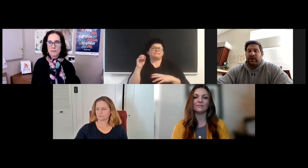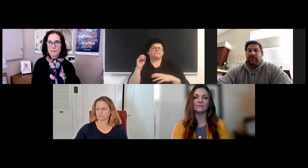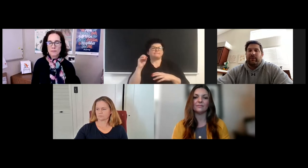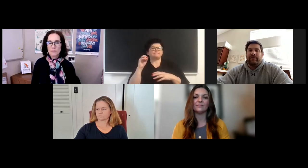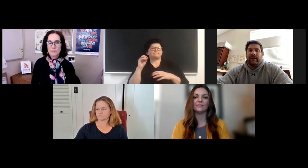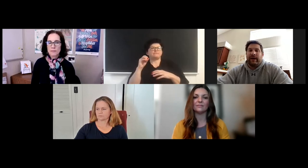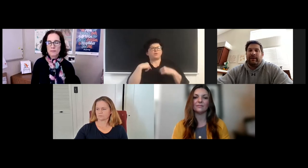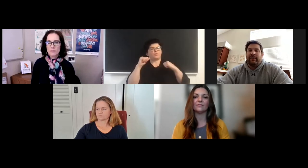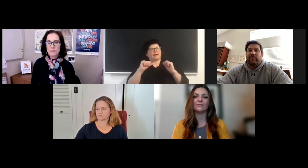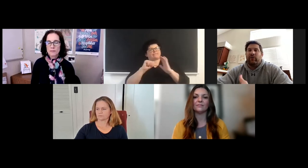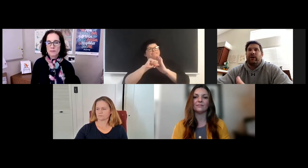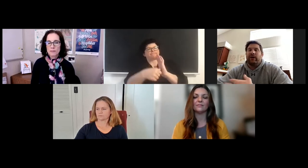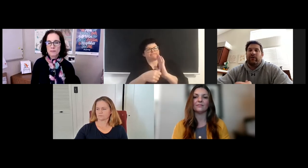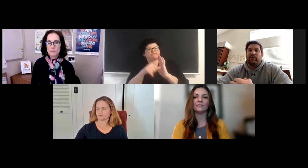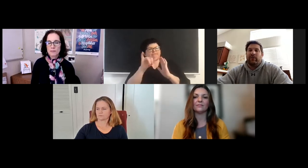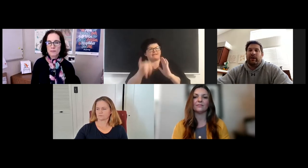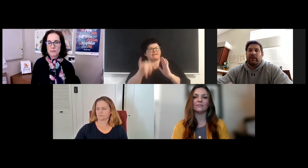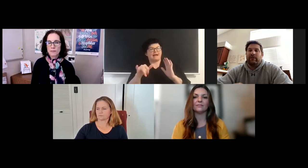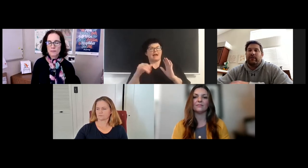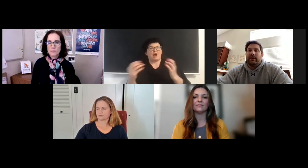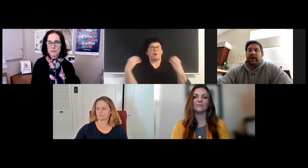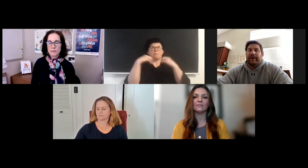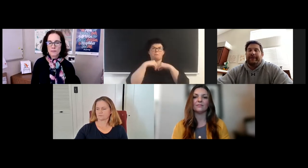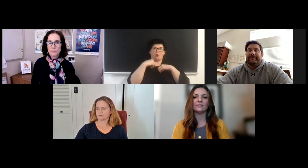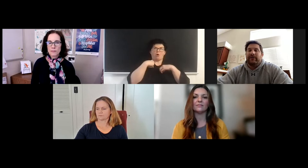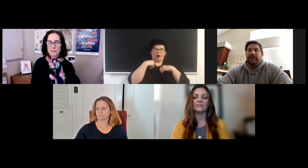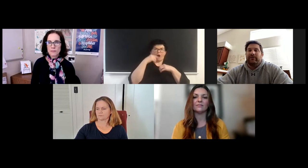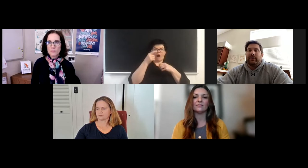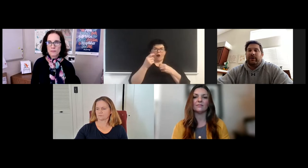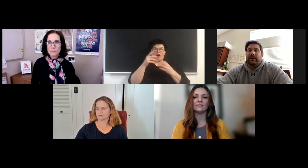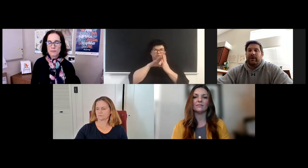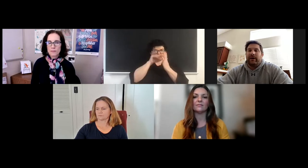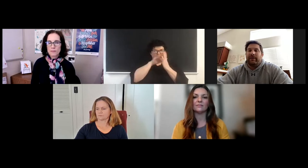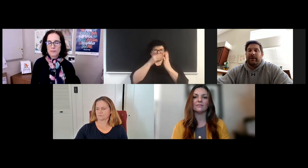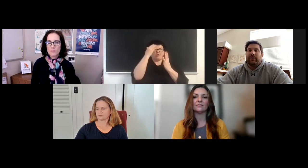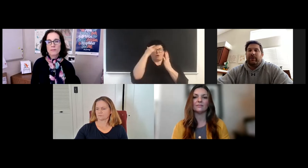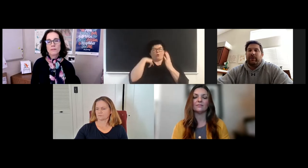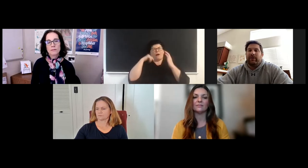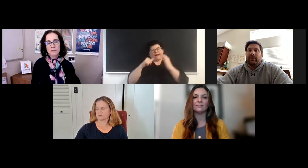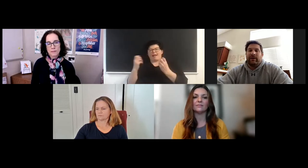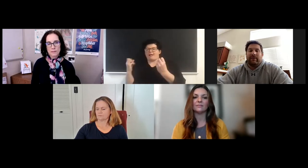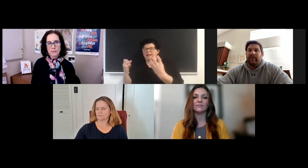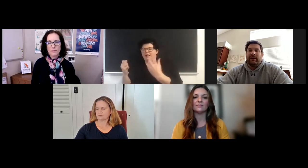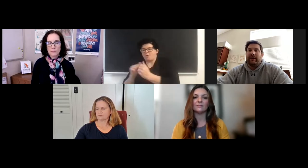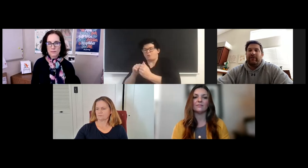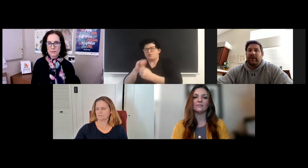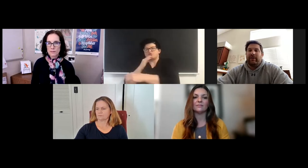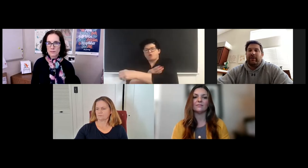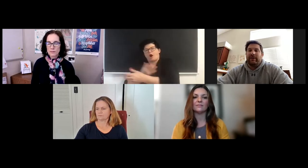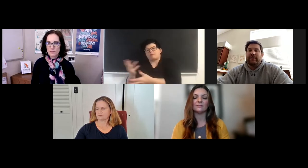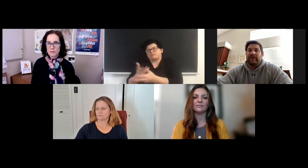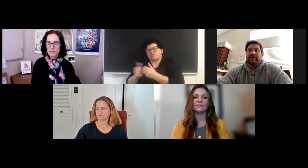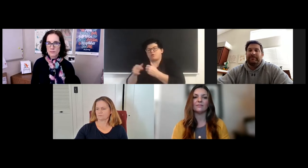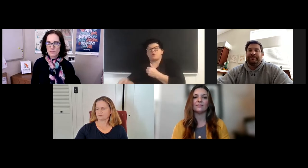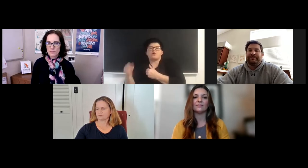can reinforce that. The more we know, the more we can introduce to our daughter and be working with her every day throughout all